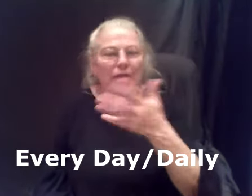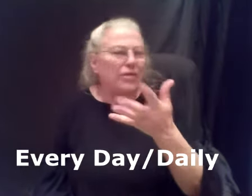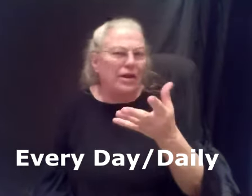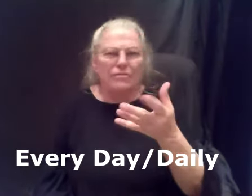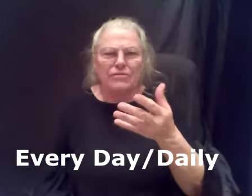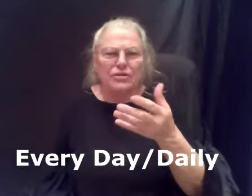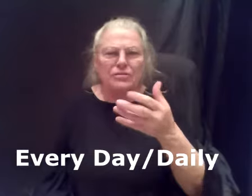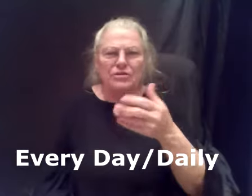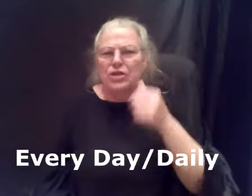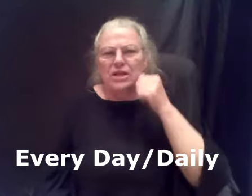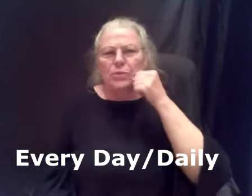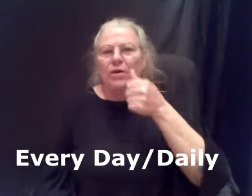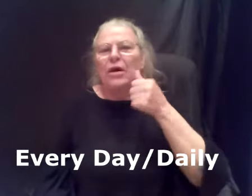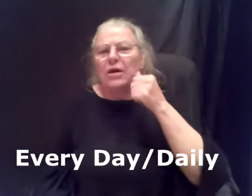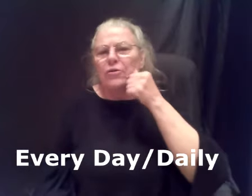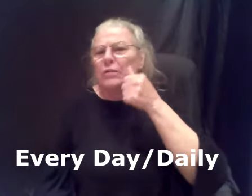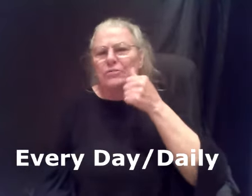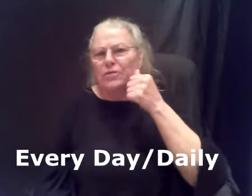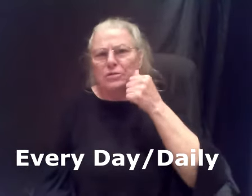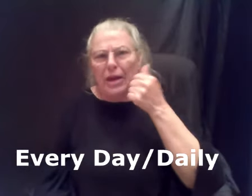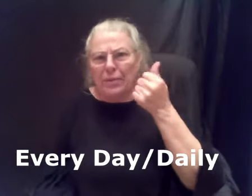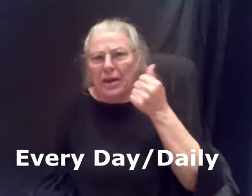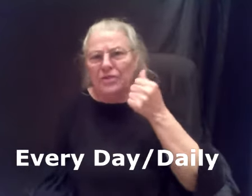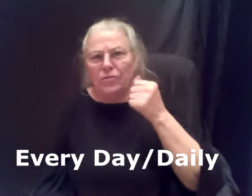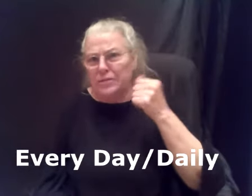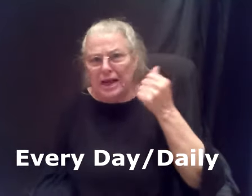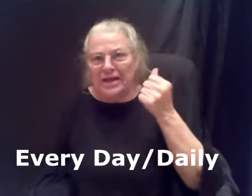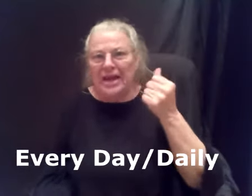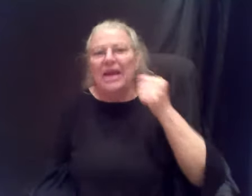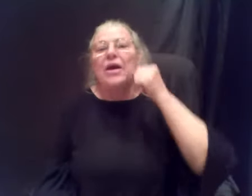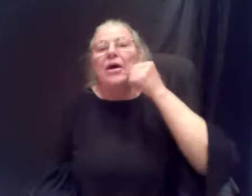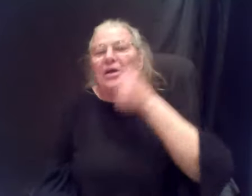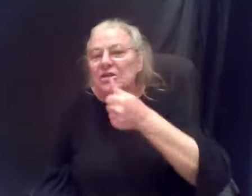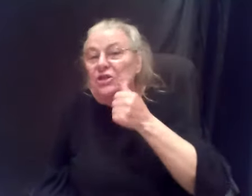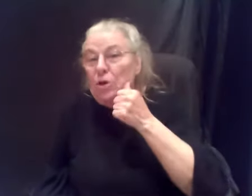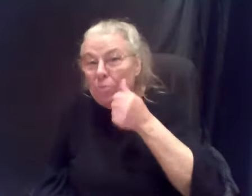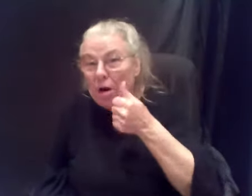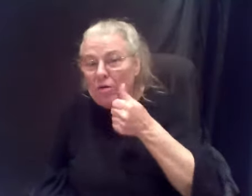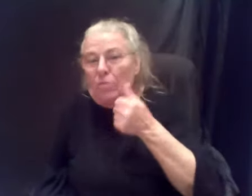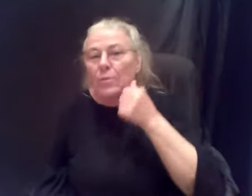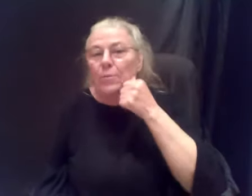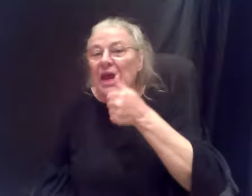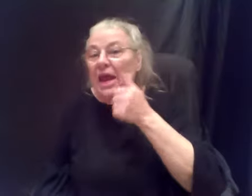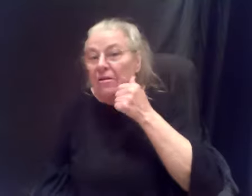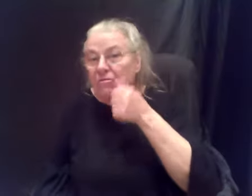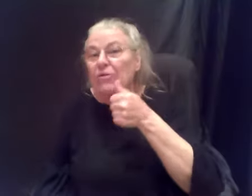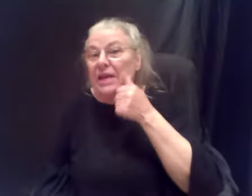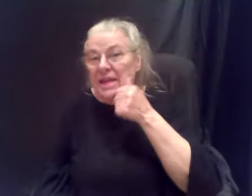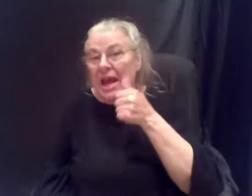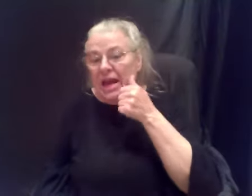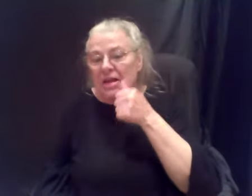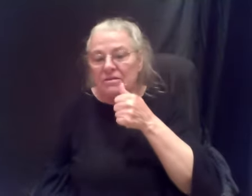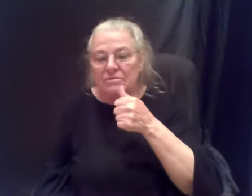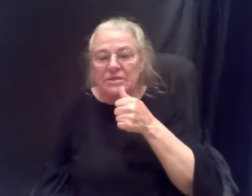of Shakespeare creeps through his petty pace from day to day. Tomorrow, but every day, several of